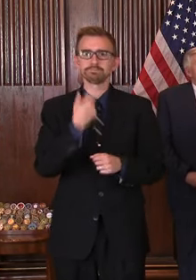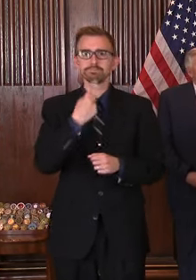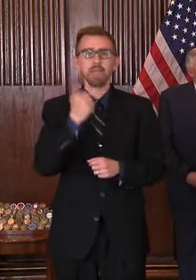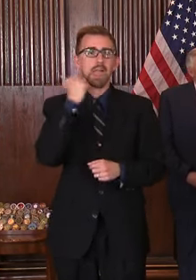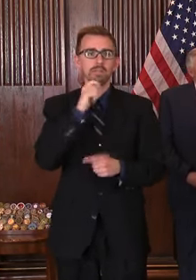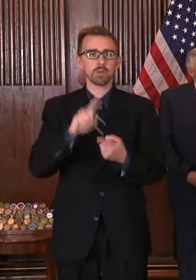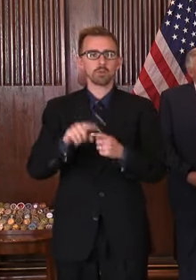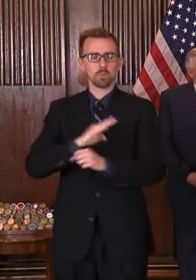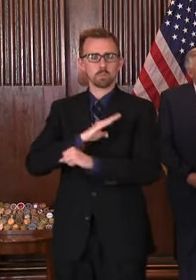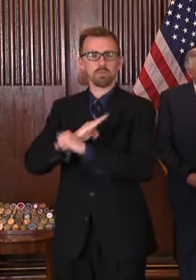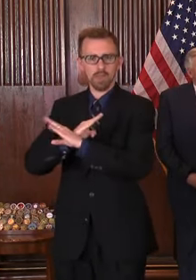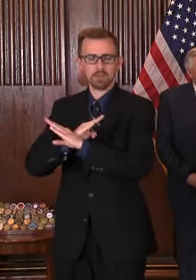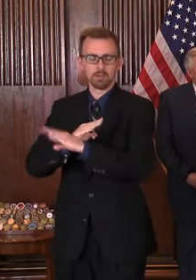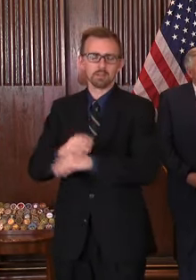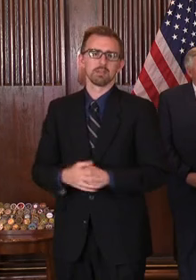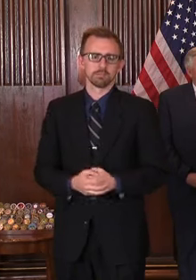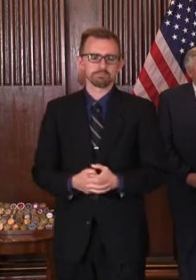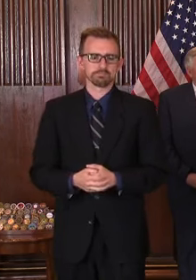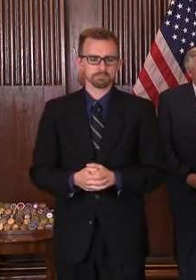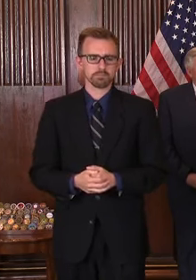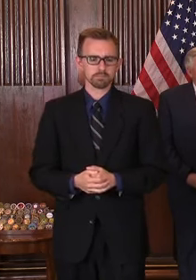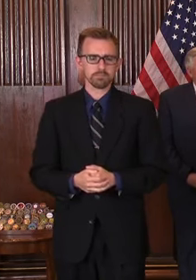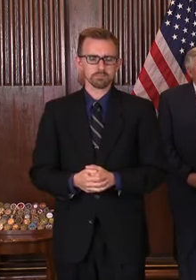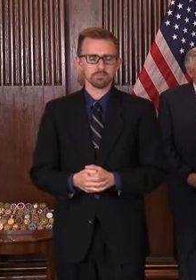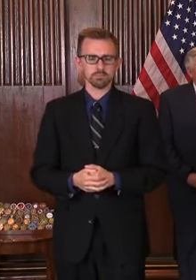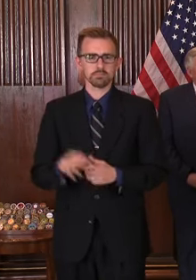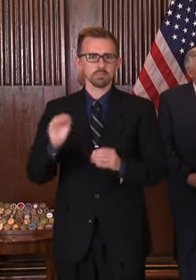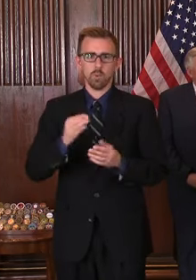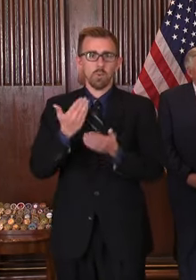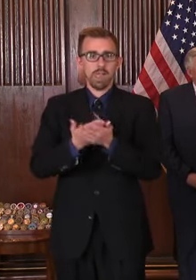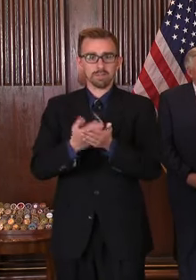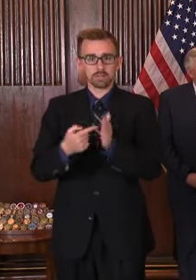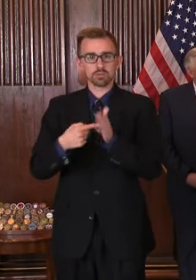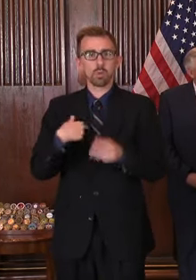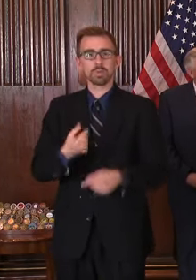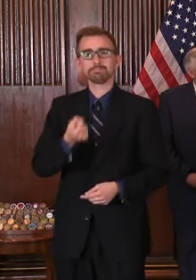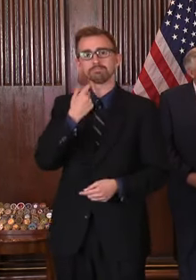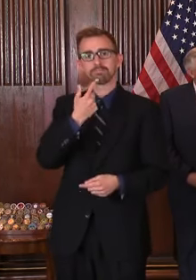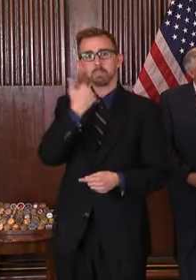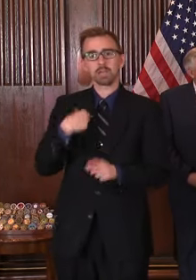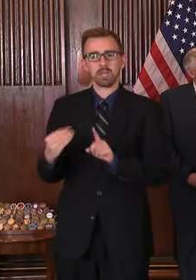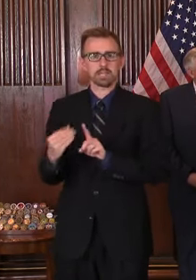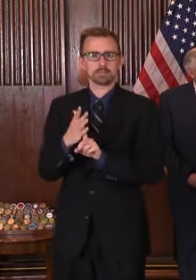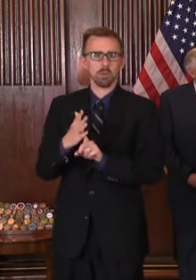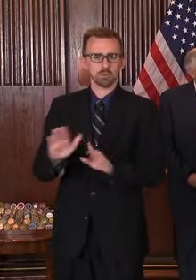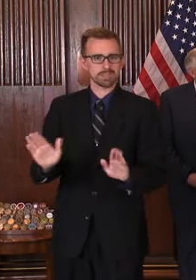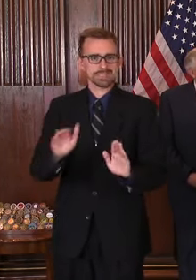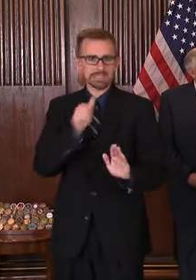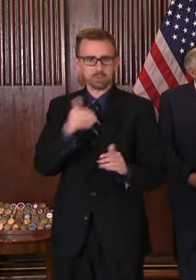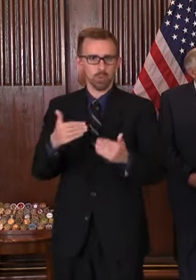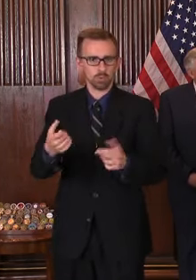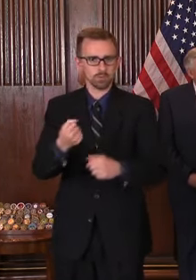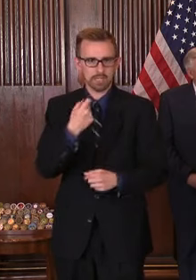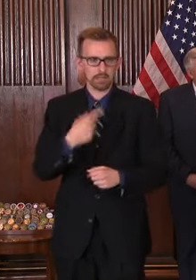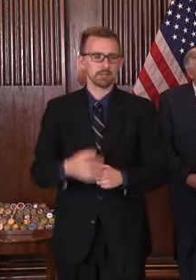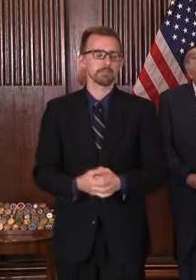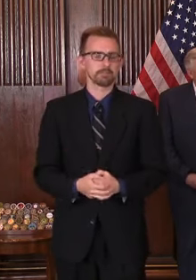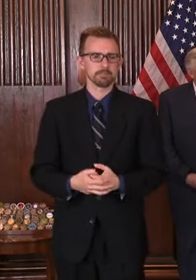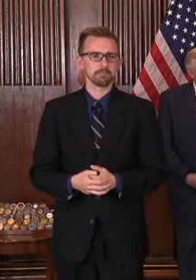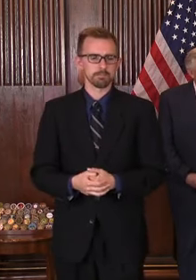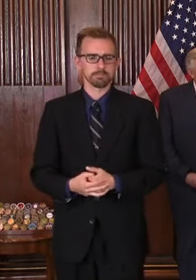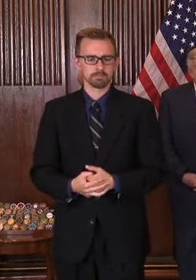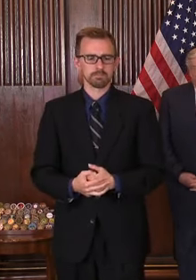day to prevent COVID. And there's no evidence, and we shouldn't be taking it just because we were exposed. Okay, thank you. Yep.